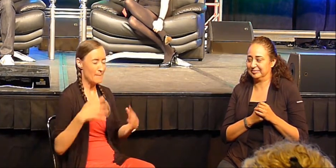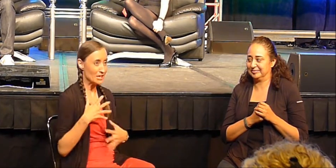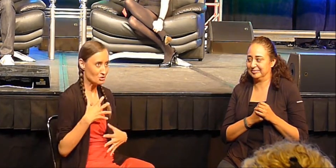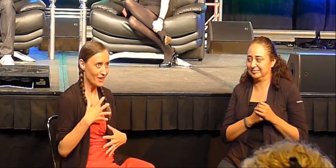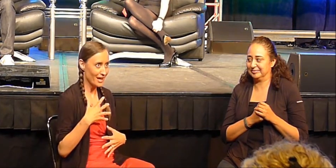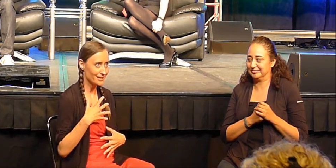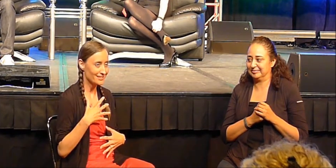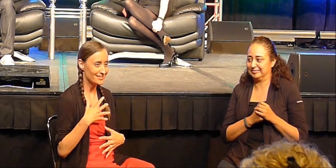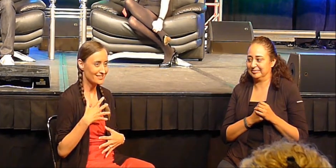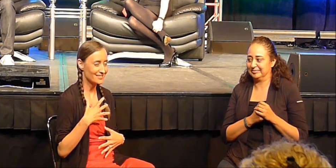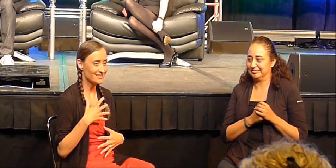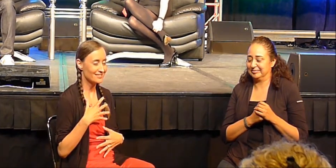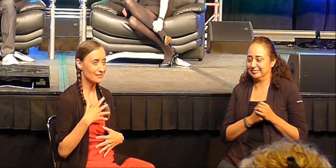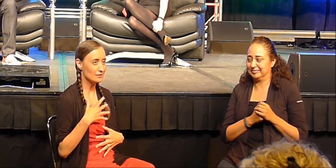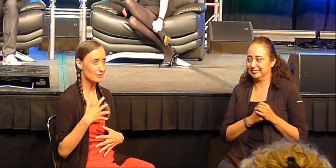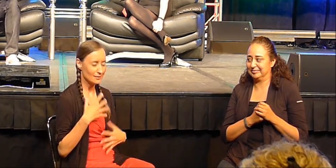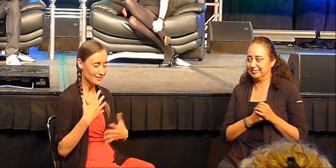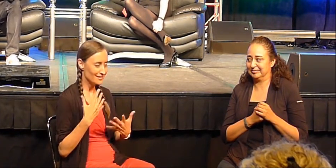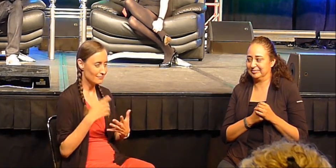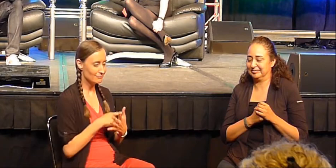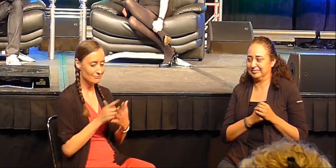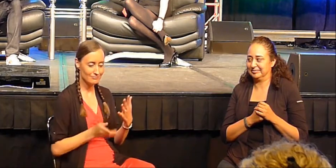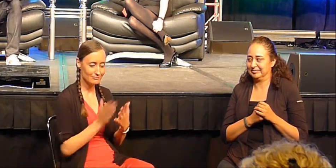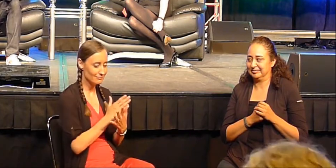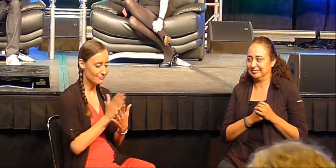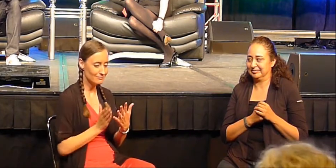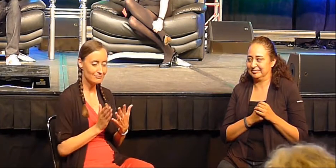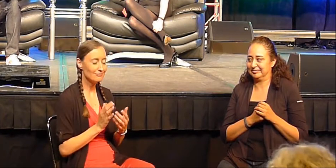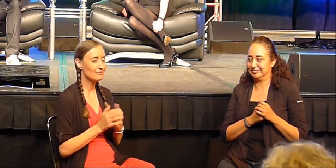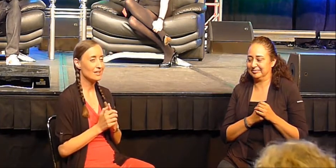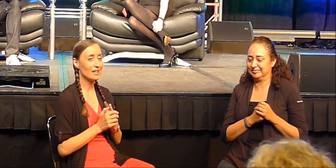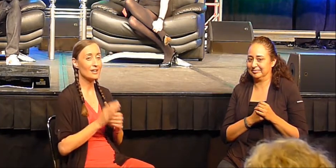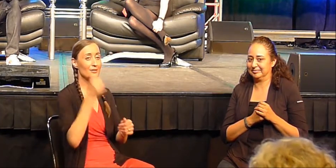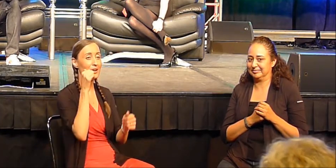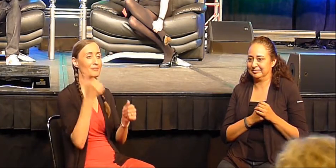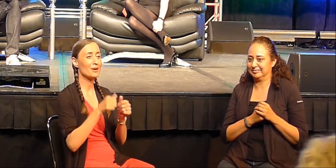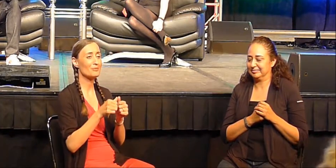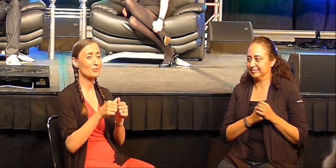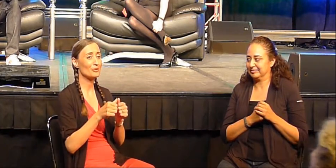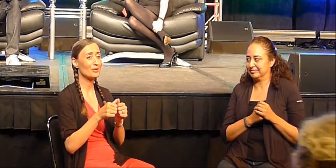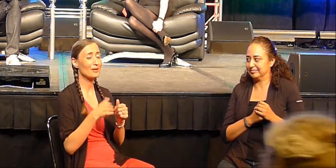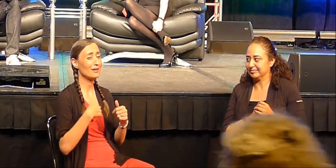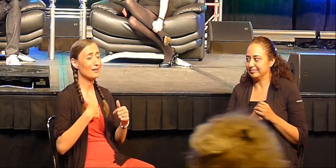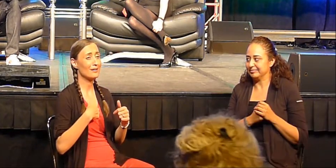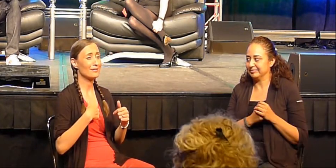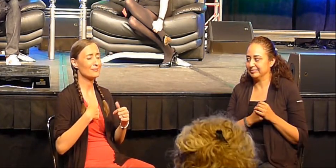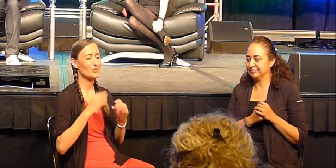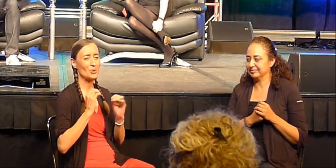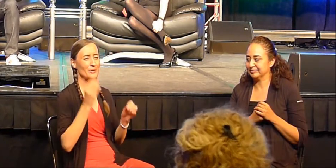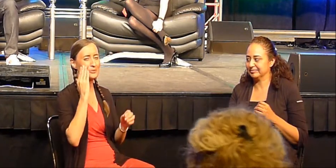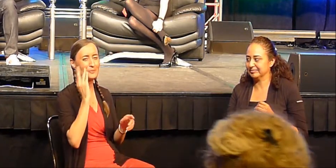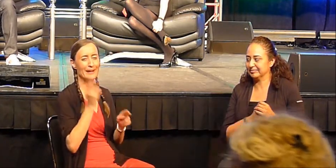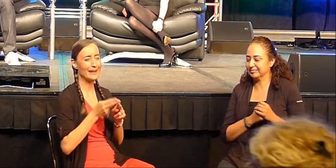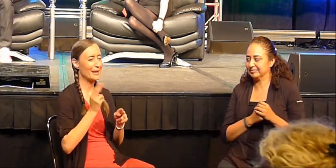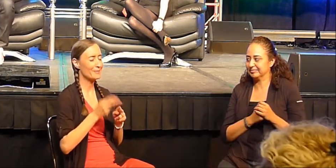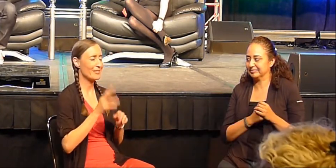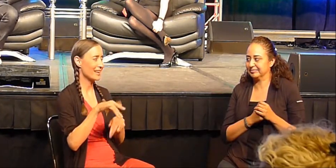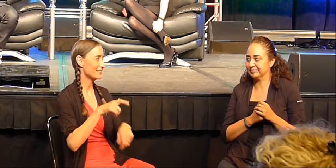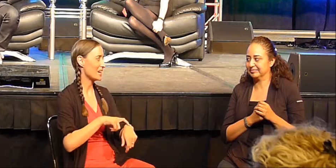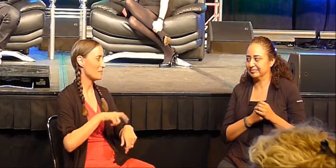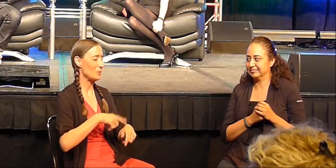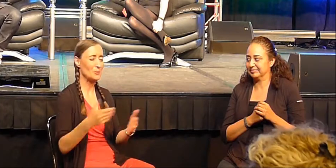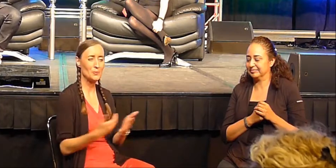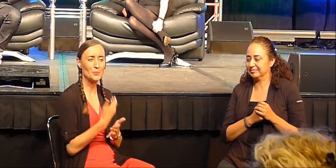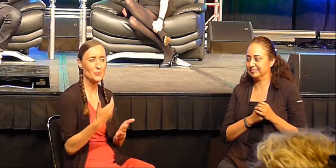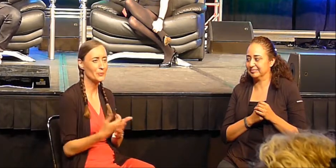petrified. I mean, don't forget, I was an unknown actor at the time. You know, today, if this film was